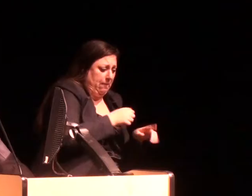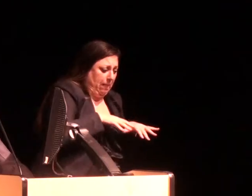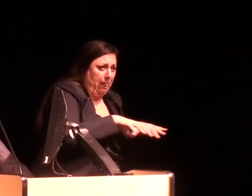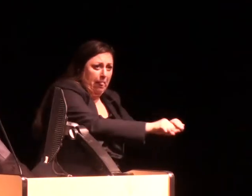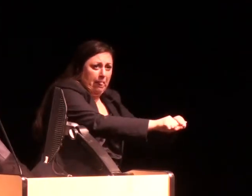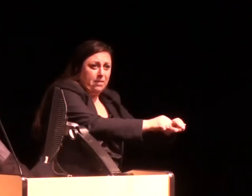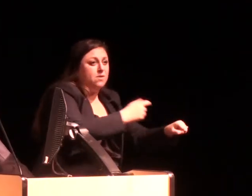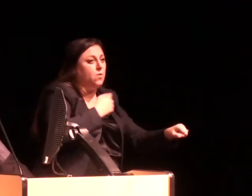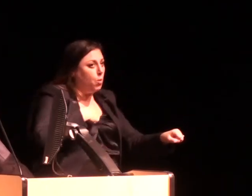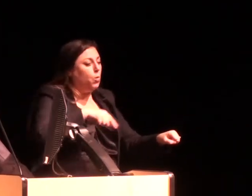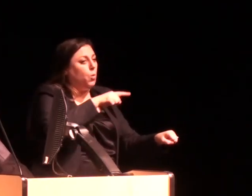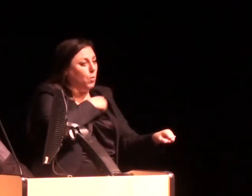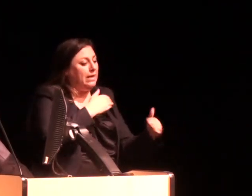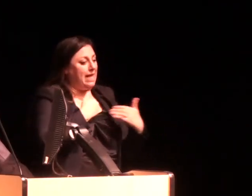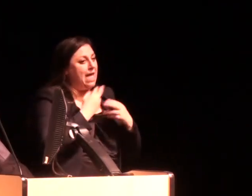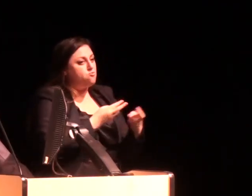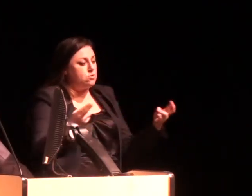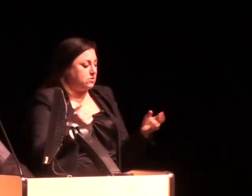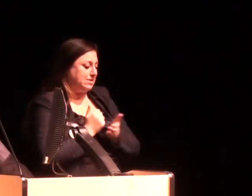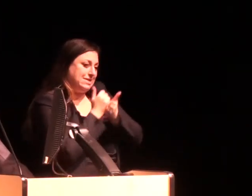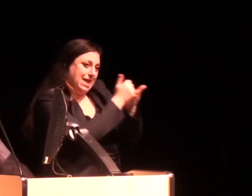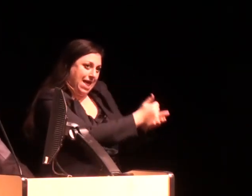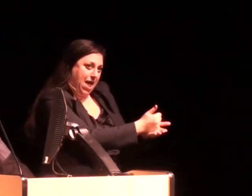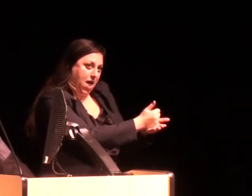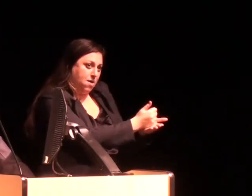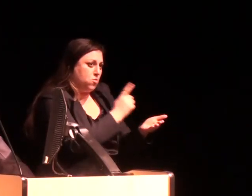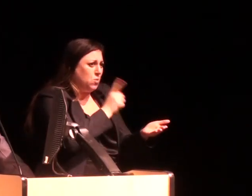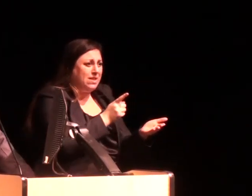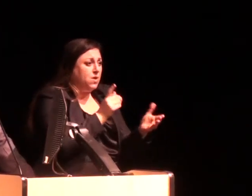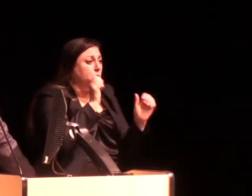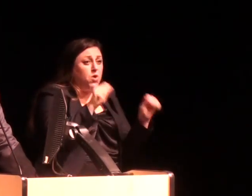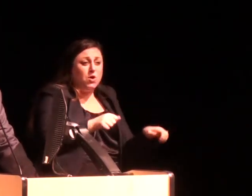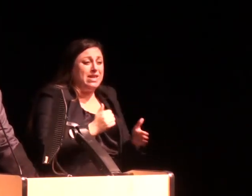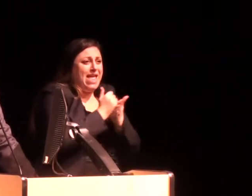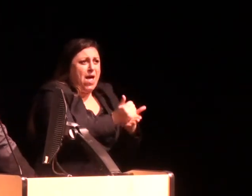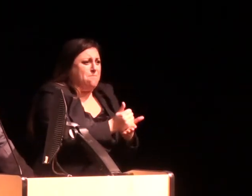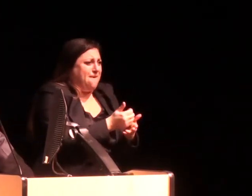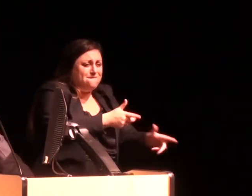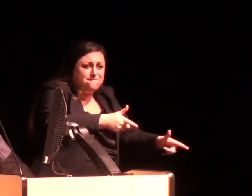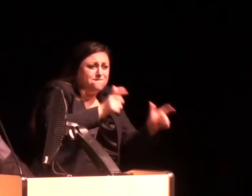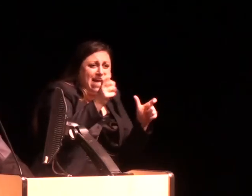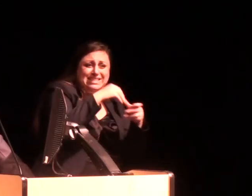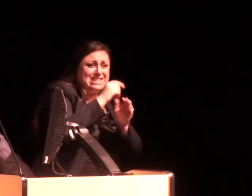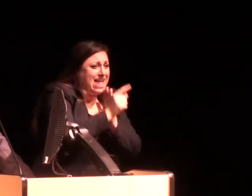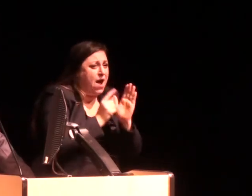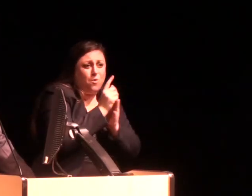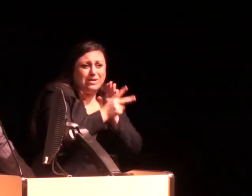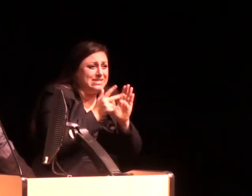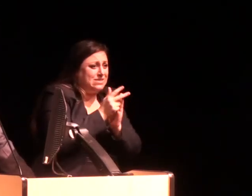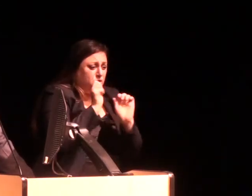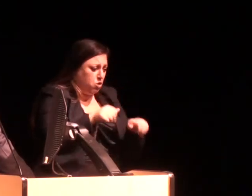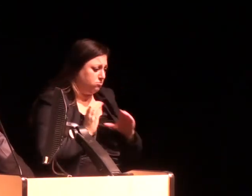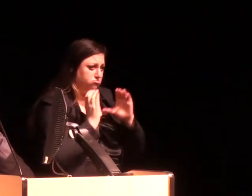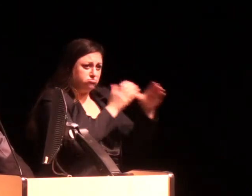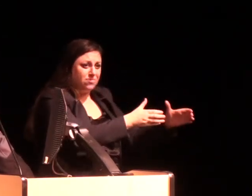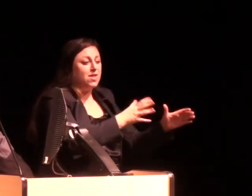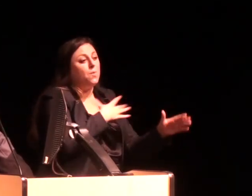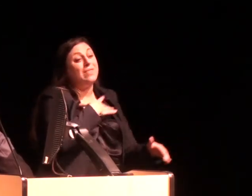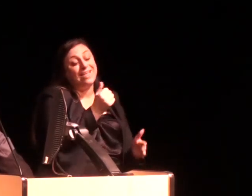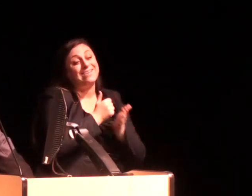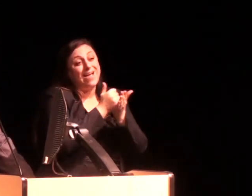send over human and material aid in a matter of hours." This is Cuba. You know, we help. We like to